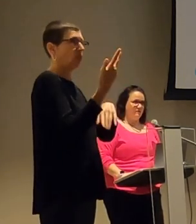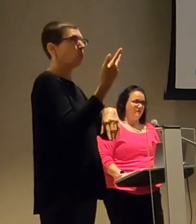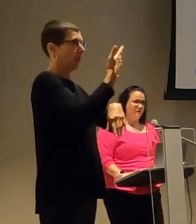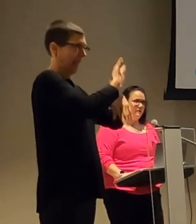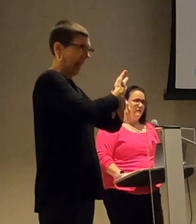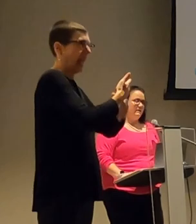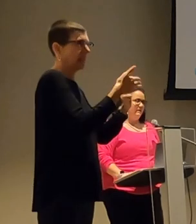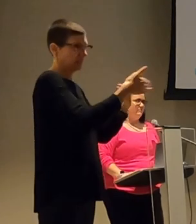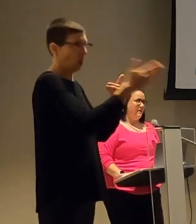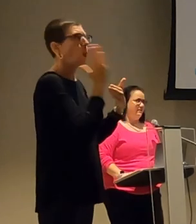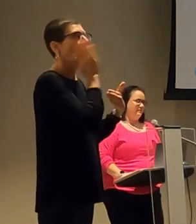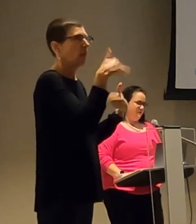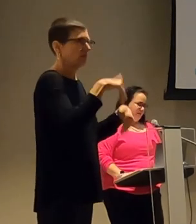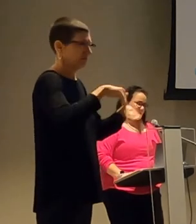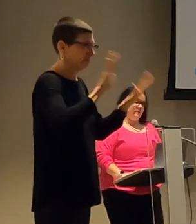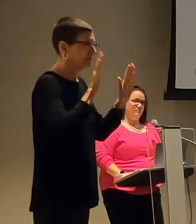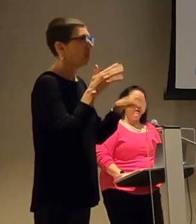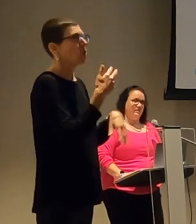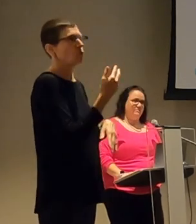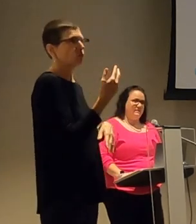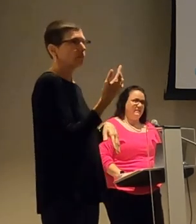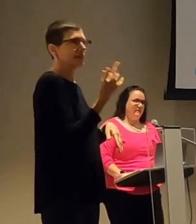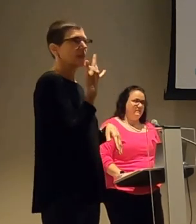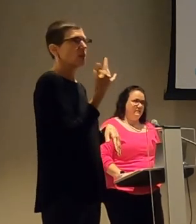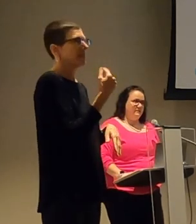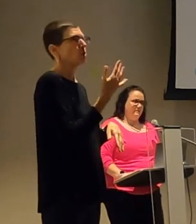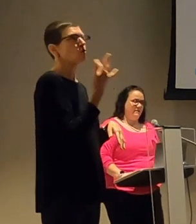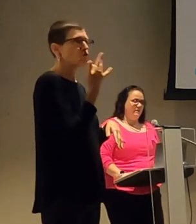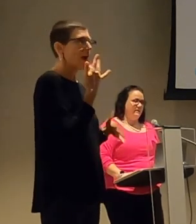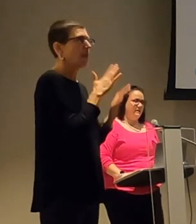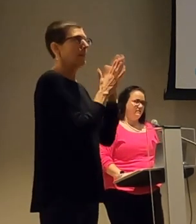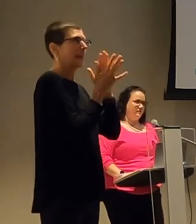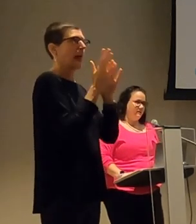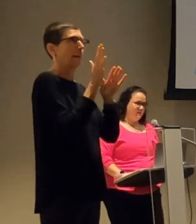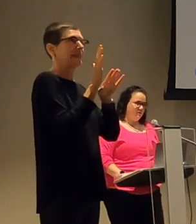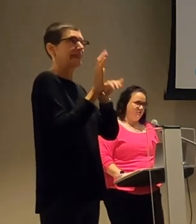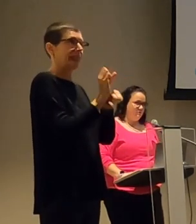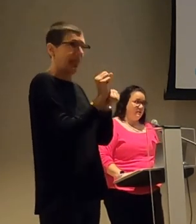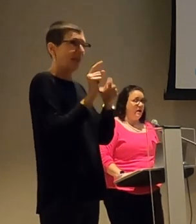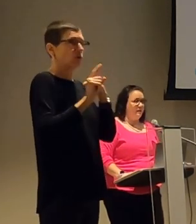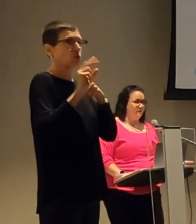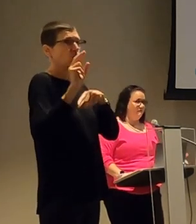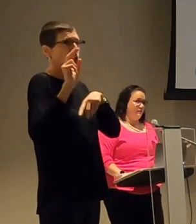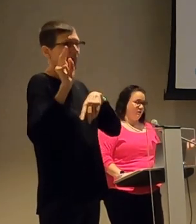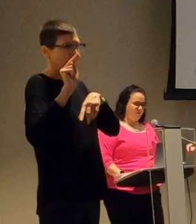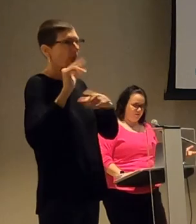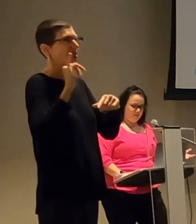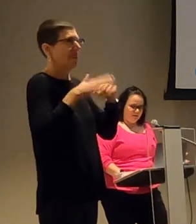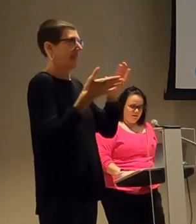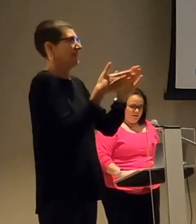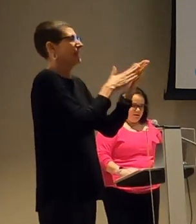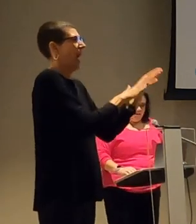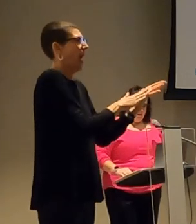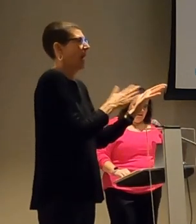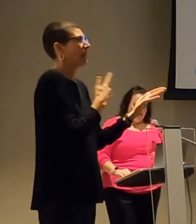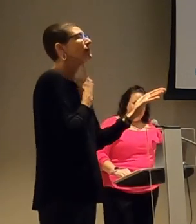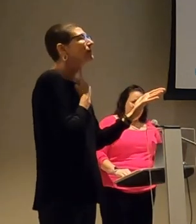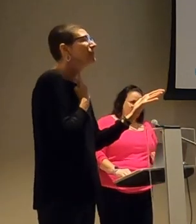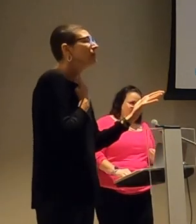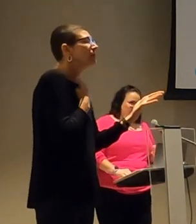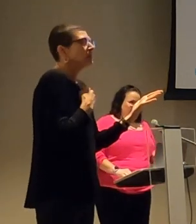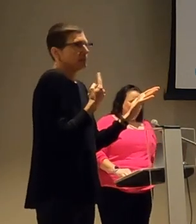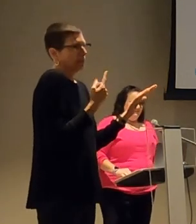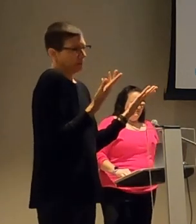going to surrender. They'd rather be slaves to Nebuchadnezzar than to die of thirst.